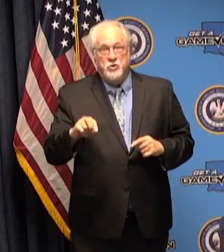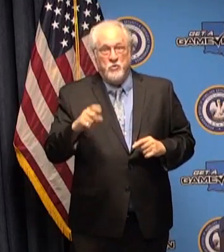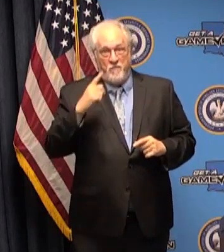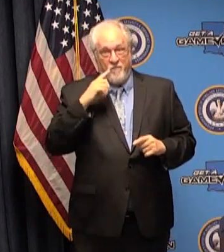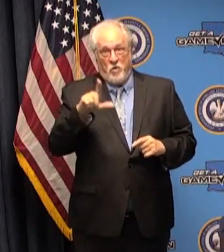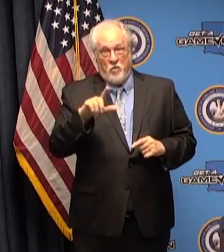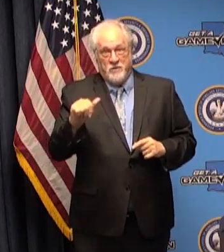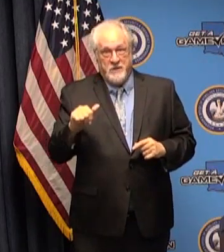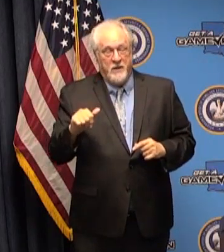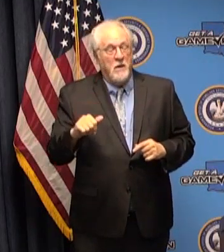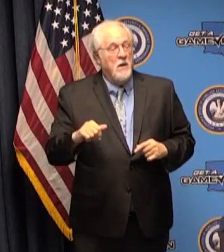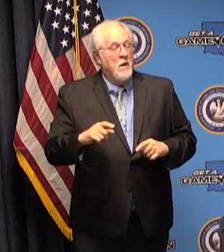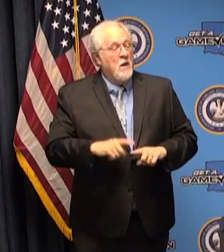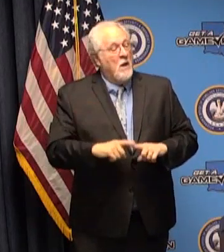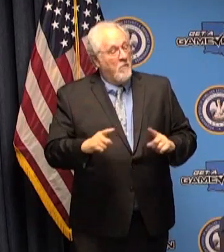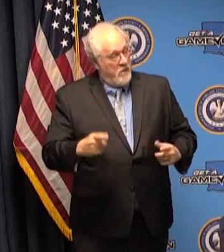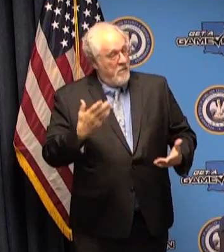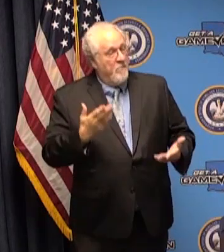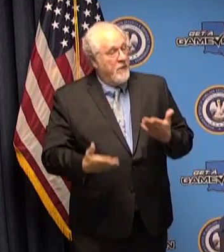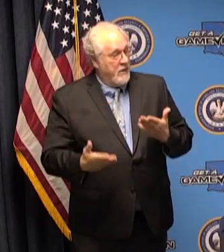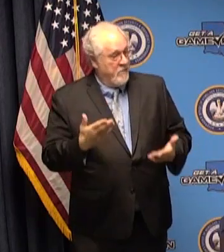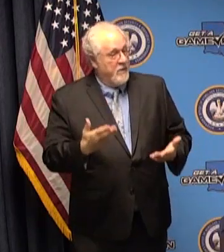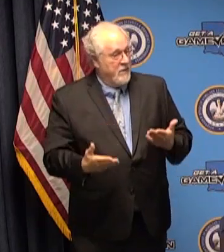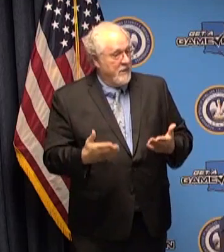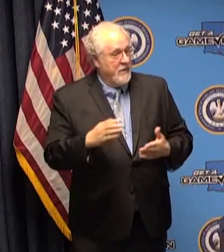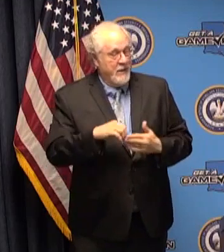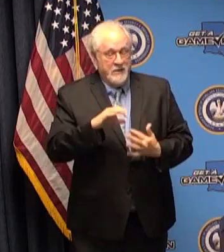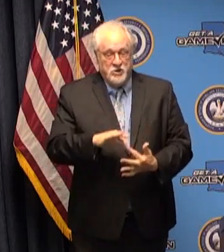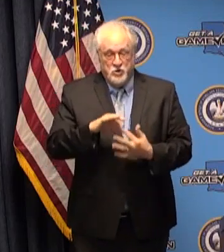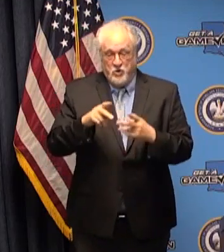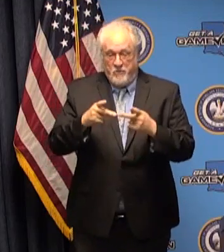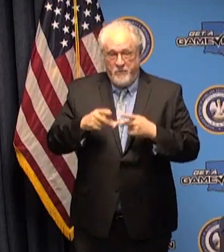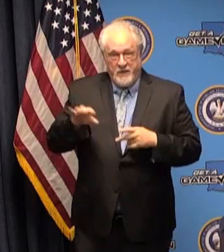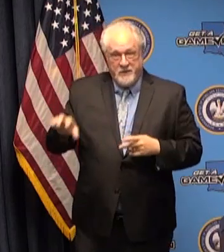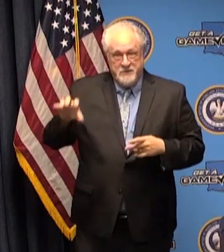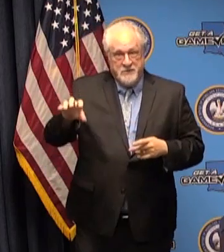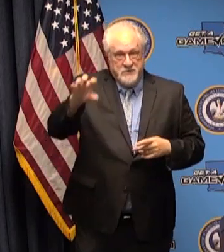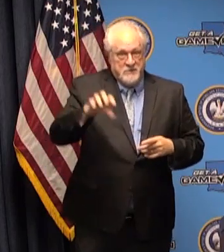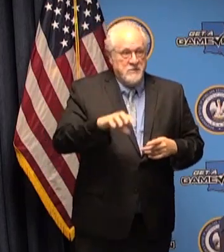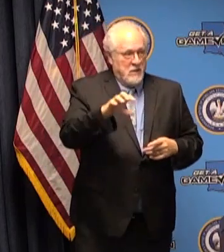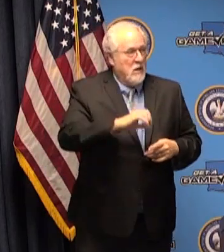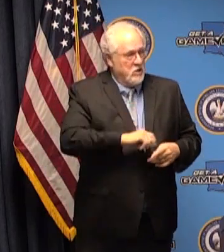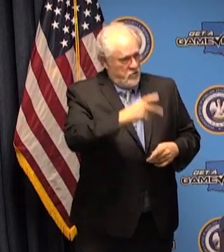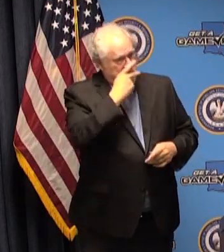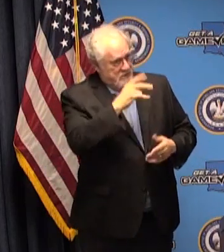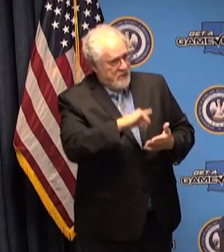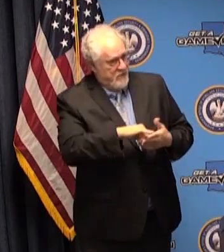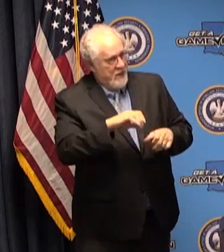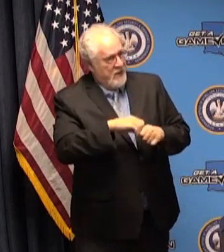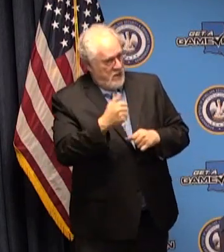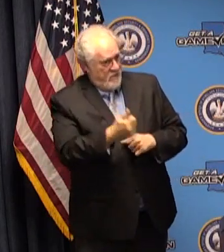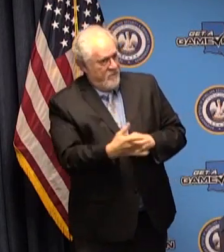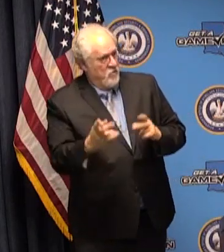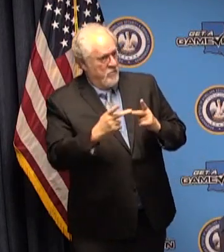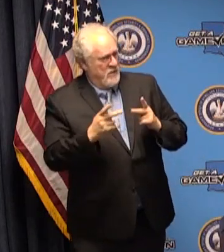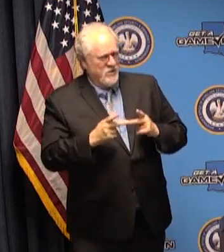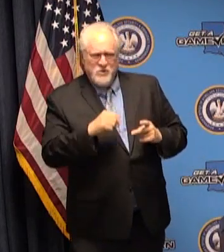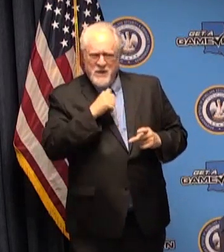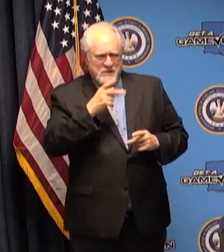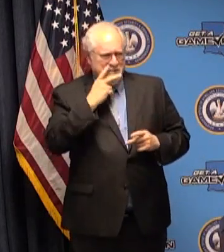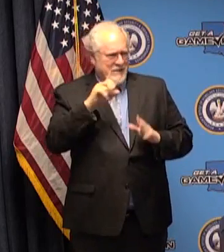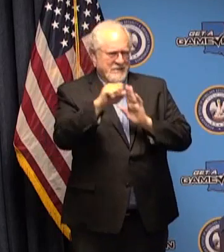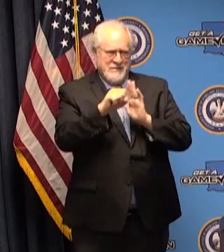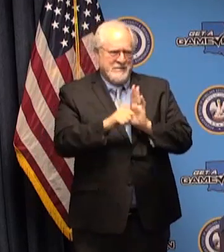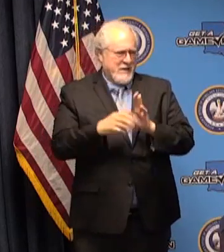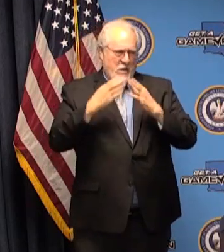that for the state, but it may be necessary to do that in certain localities. And I think that's what you've seen in a few places. I don't think you've